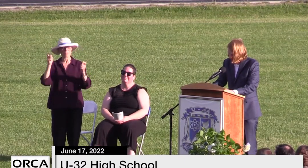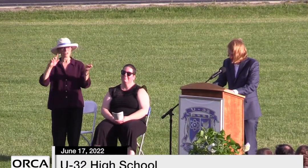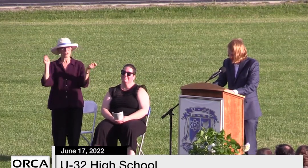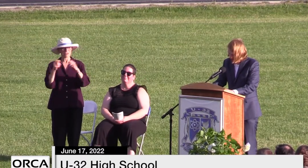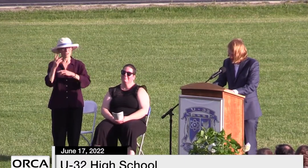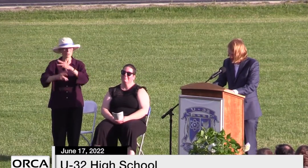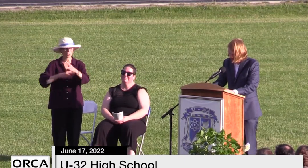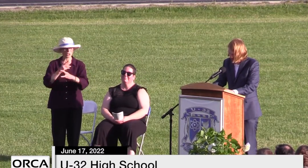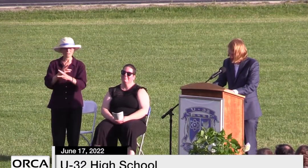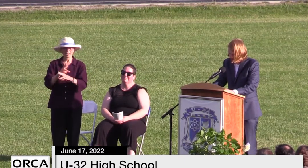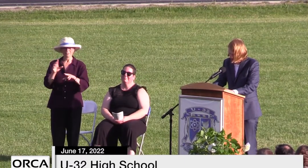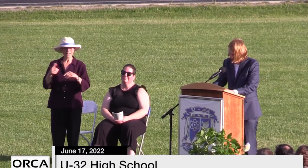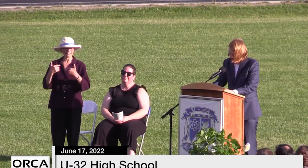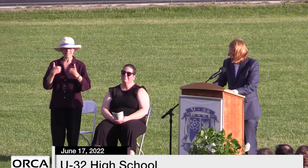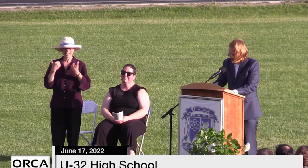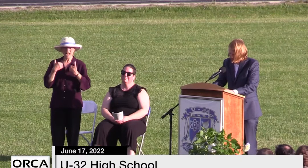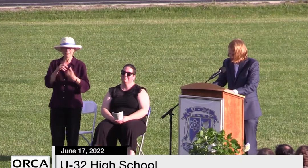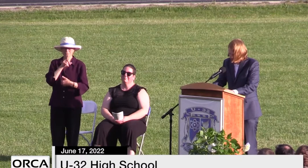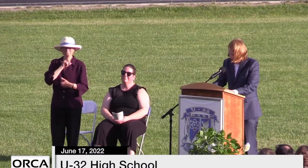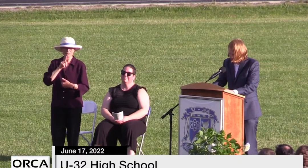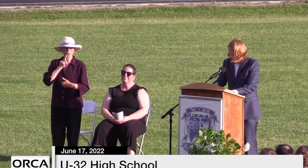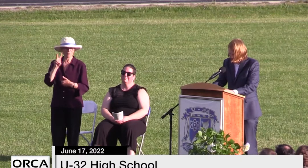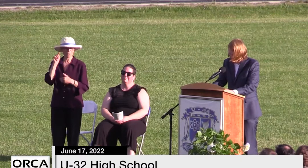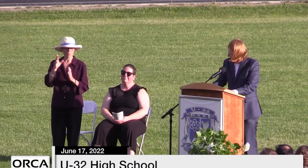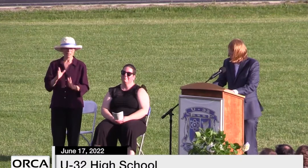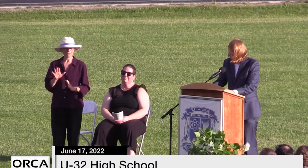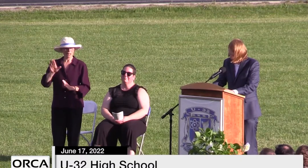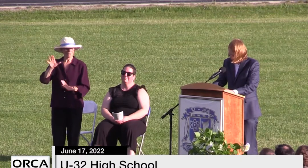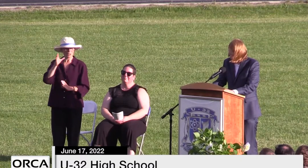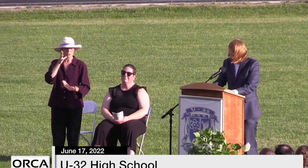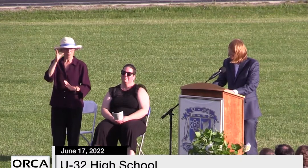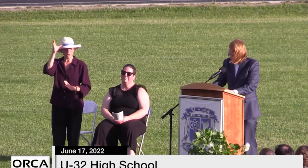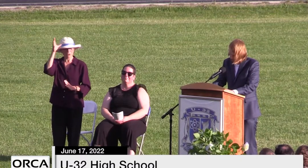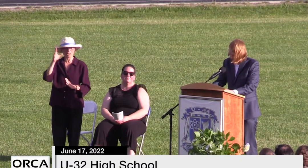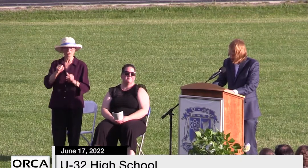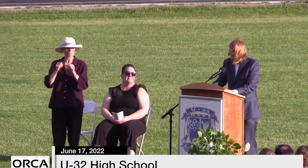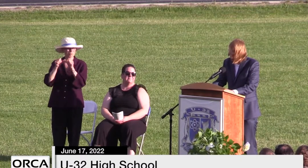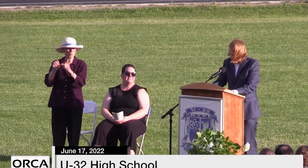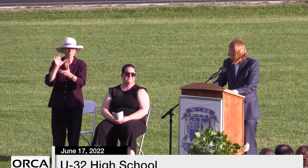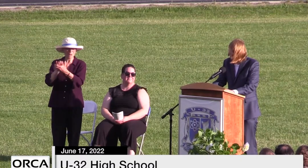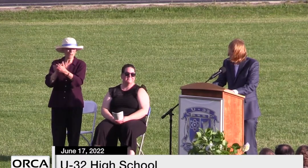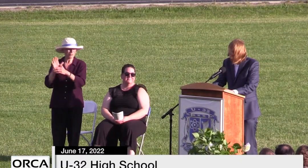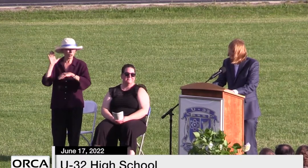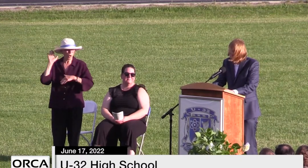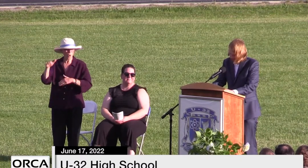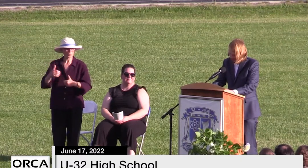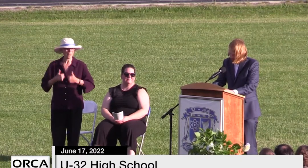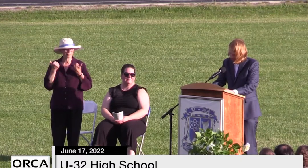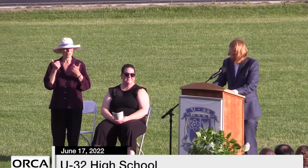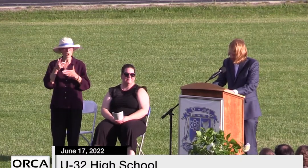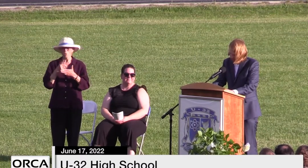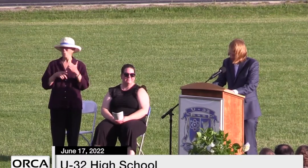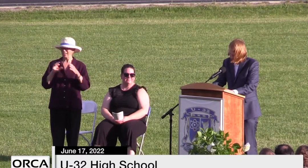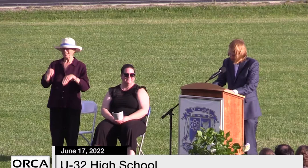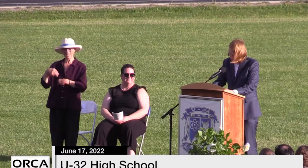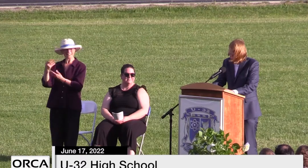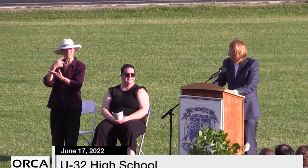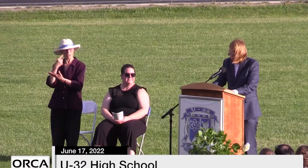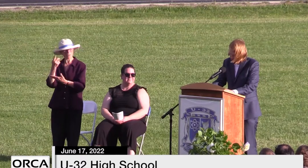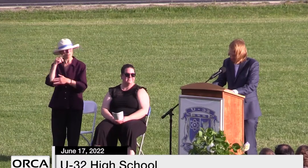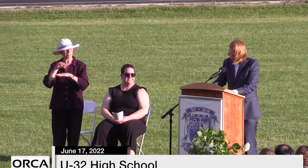young, single Vermonter, whose parents have stayed together his whole life, what could I possibly give them for